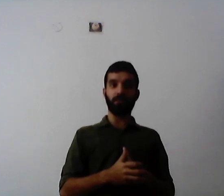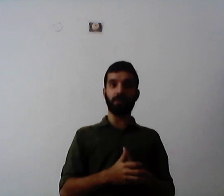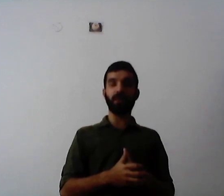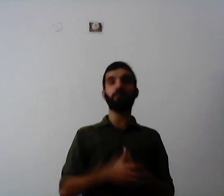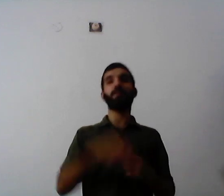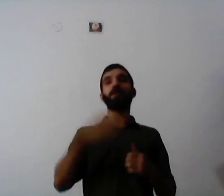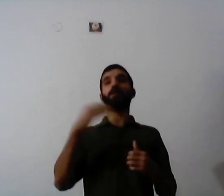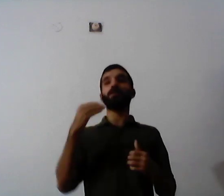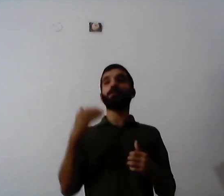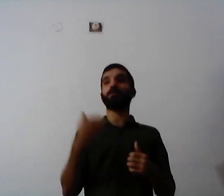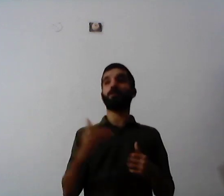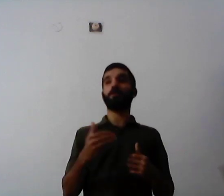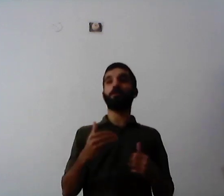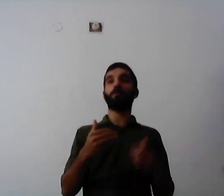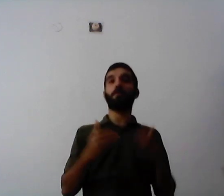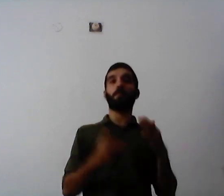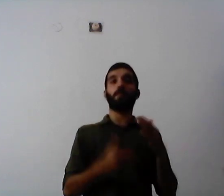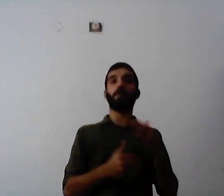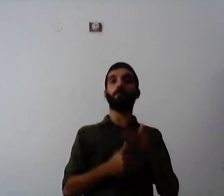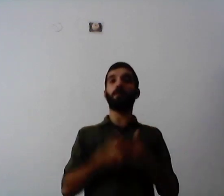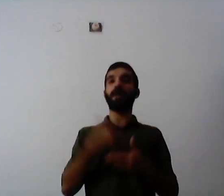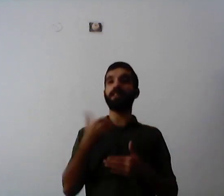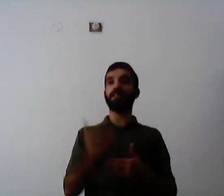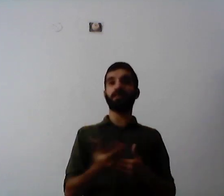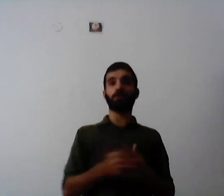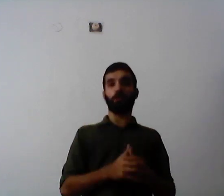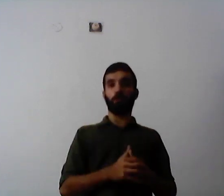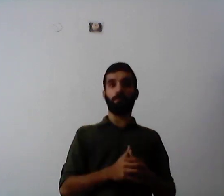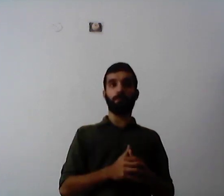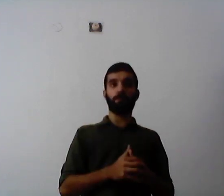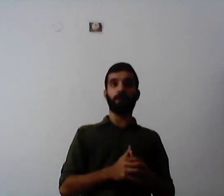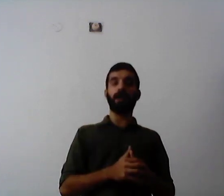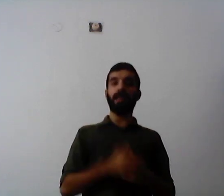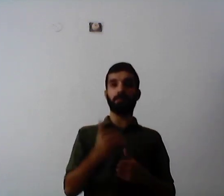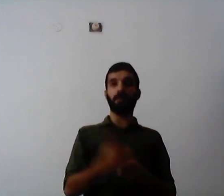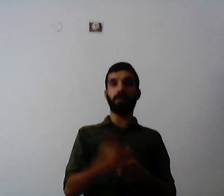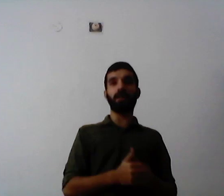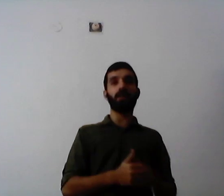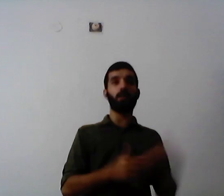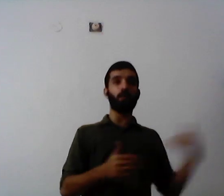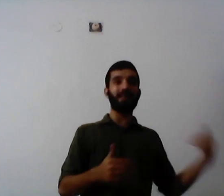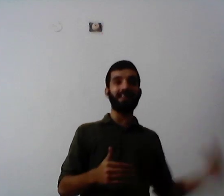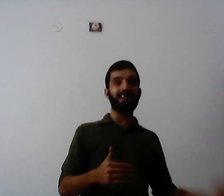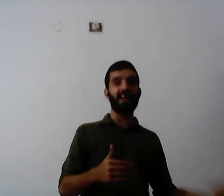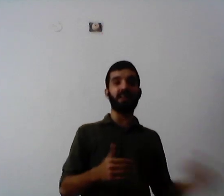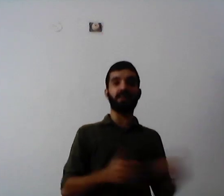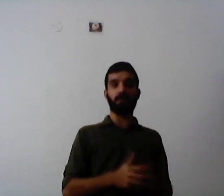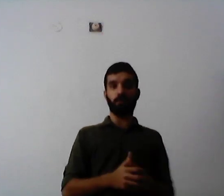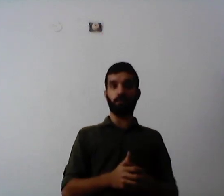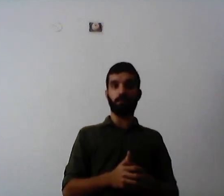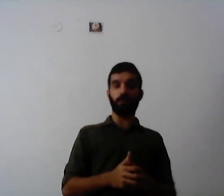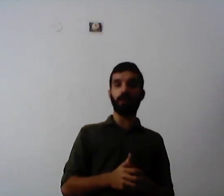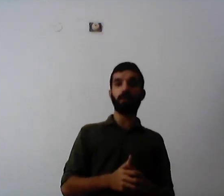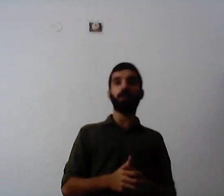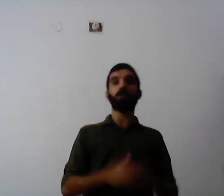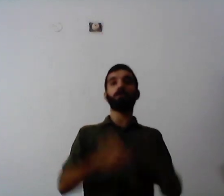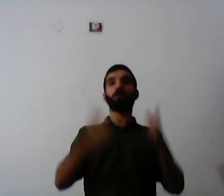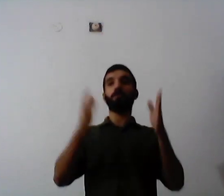Okay, so why is it so? I'll explain it with this Henry's law. Okay, so when you